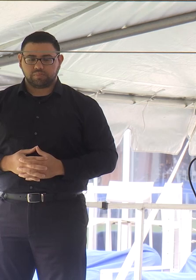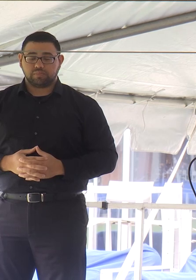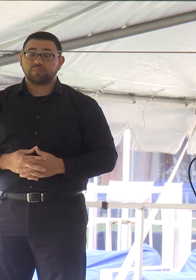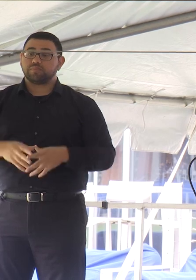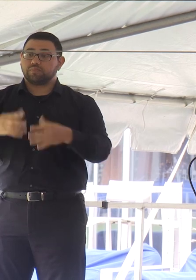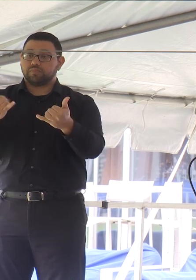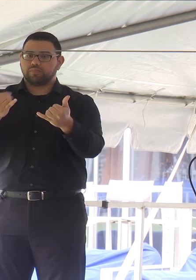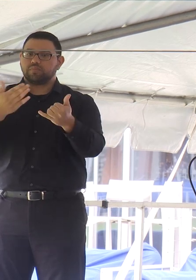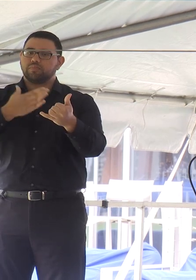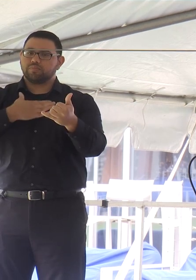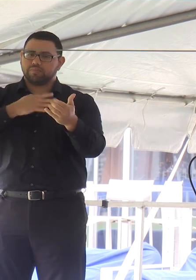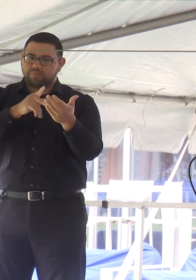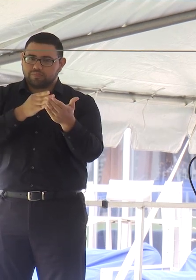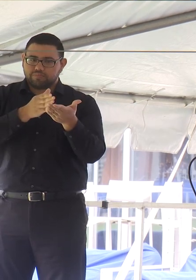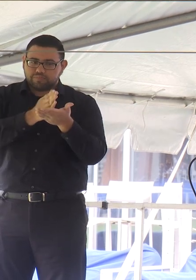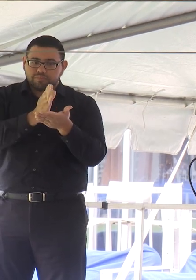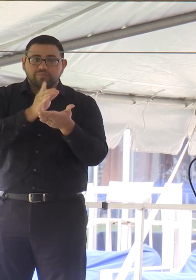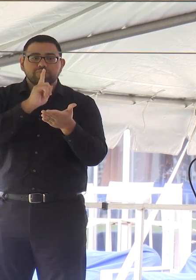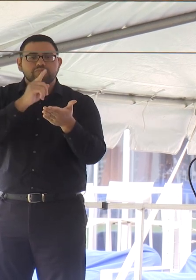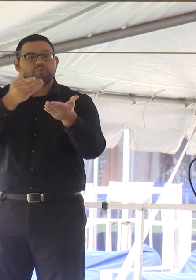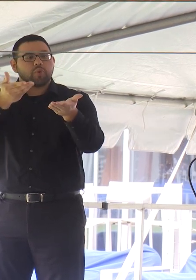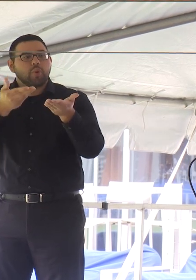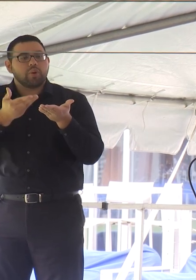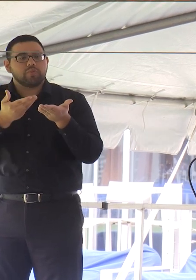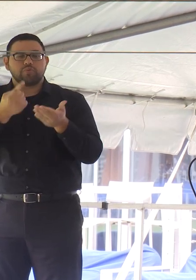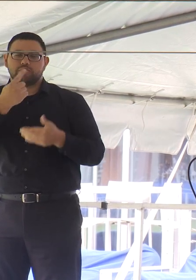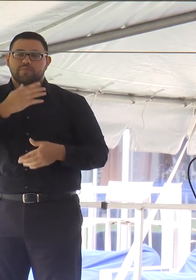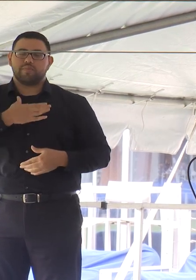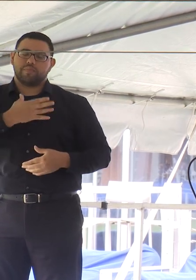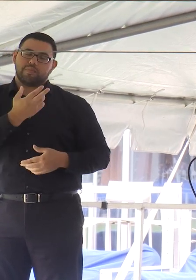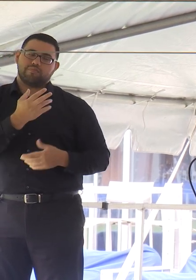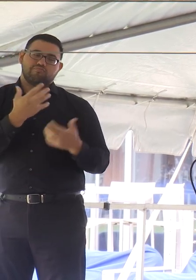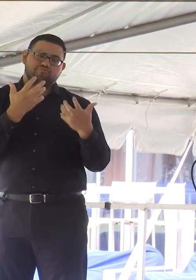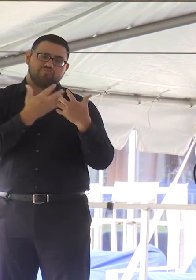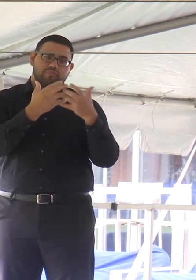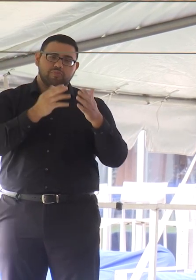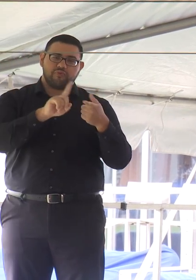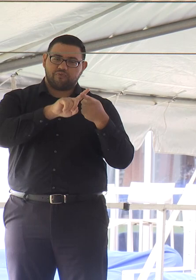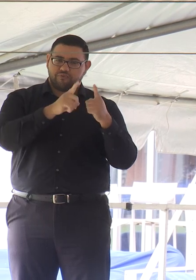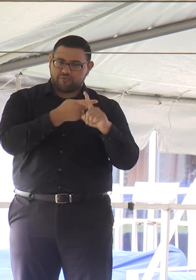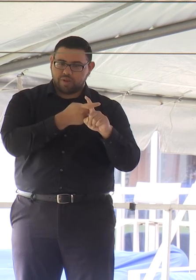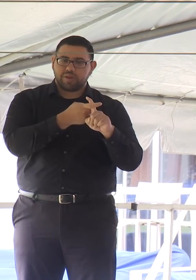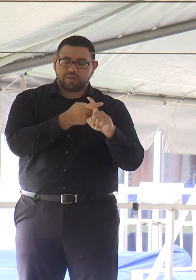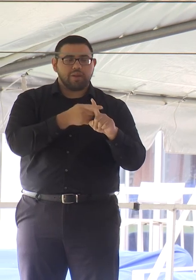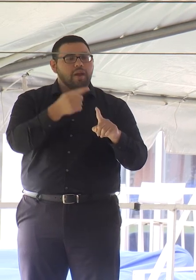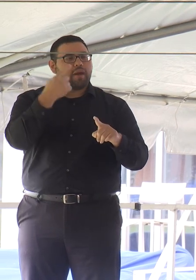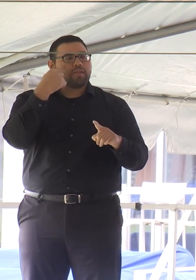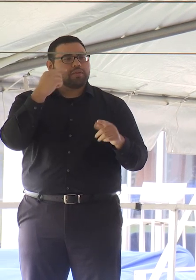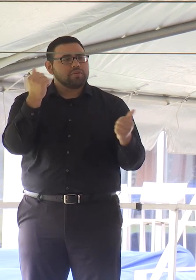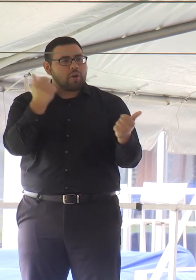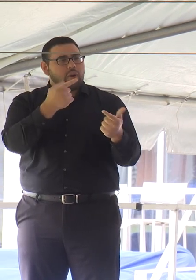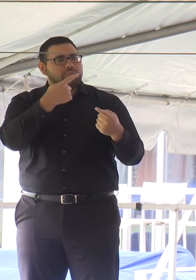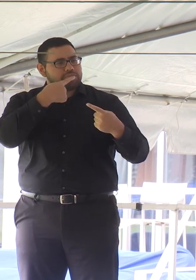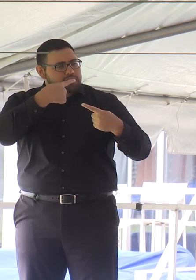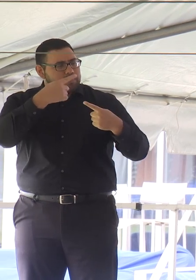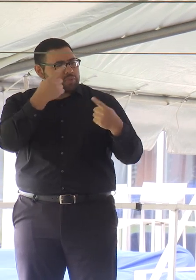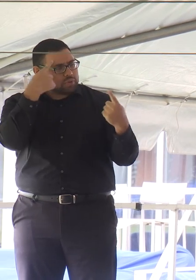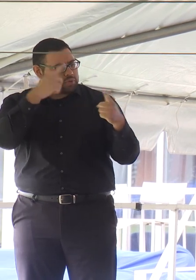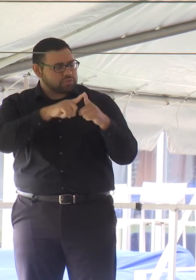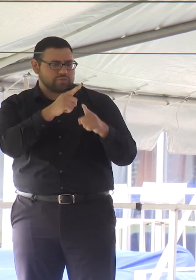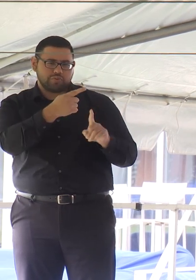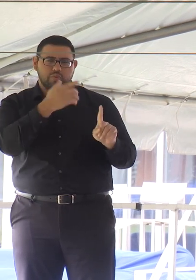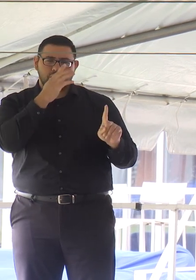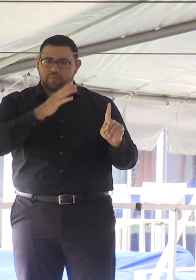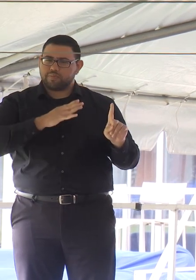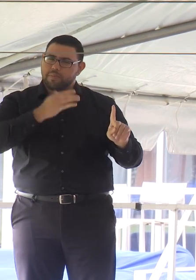So now it's my privilege to welcome to the podium one of my closest colleagues and friends. And I think we would all agree that she is one of the